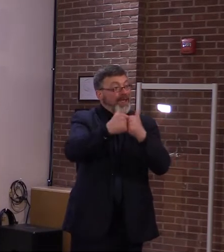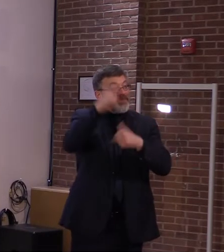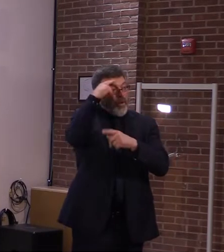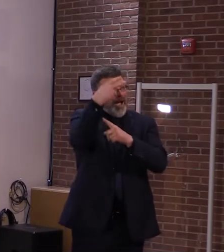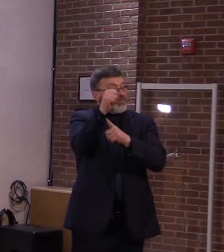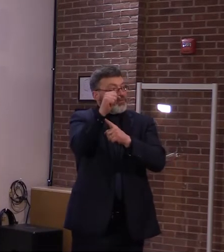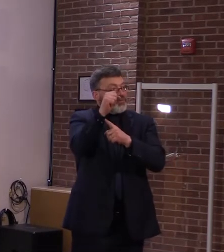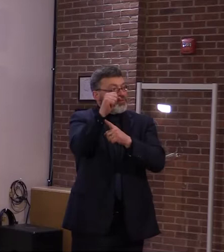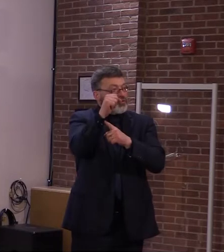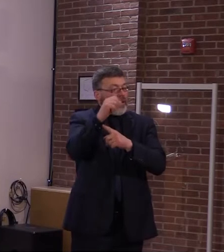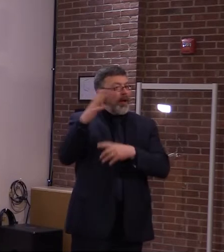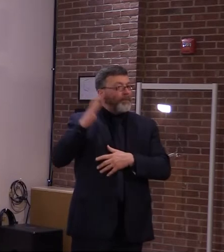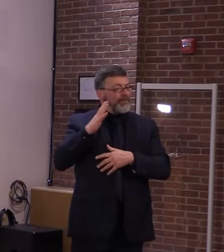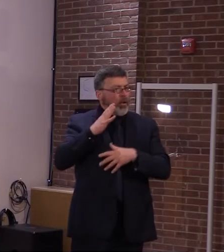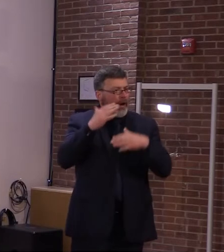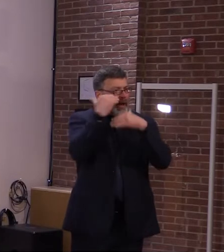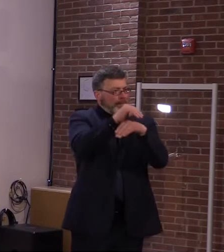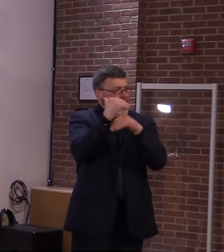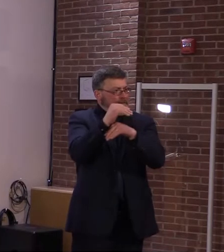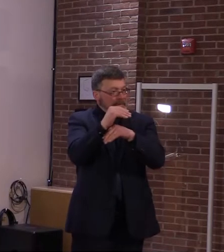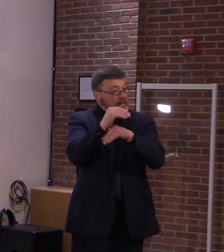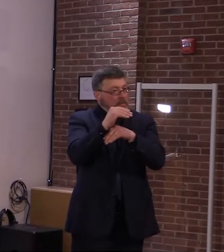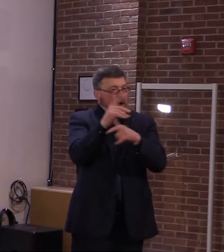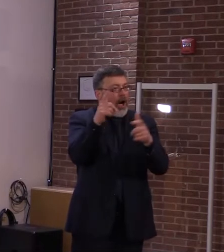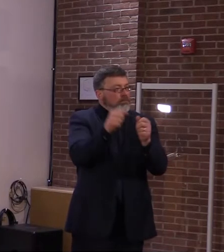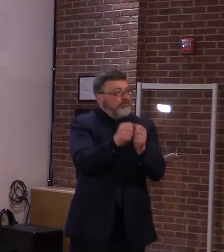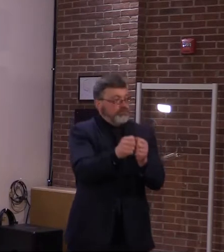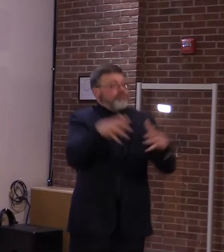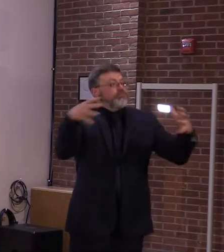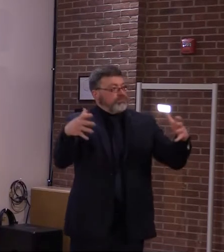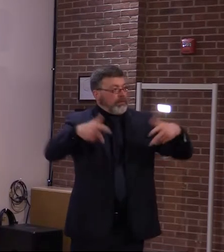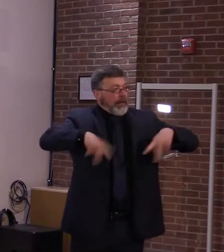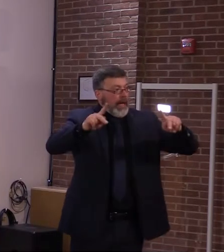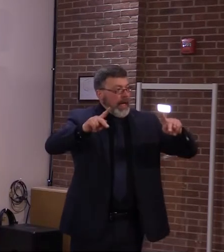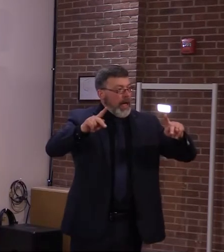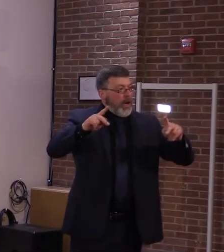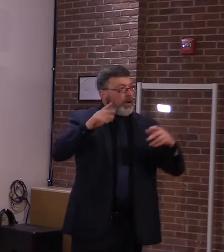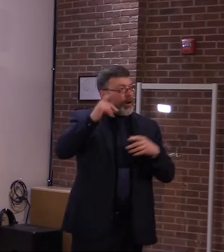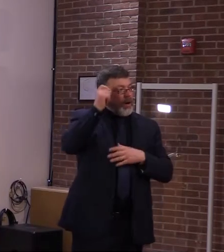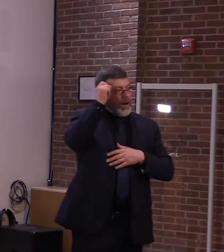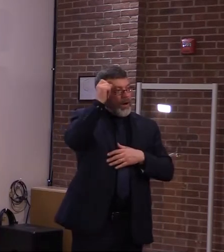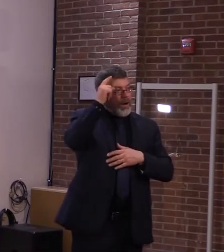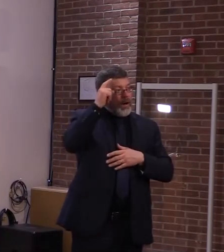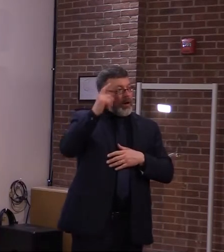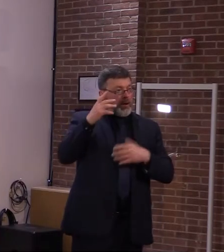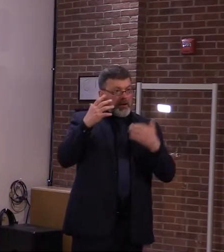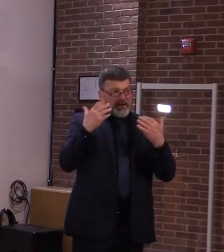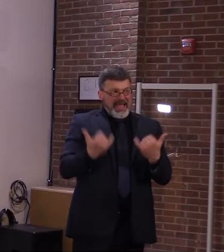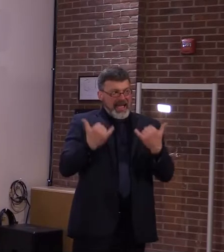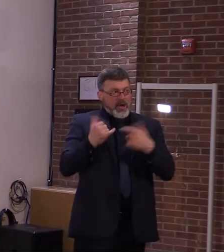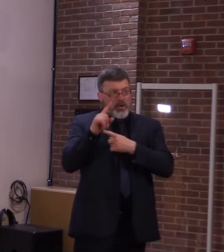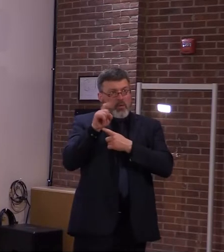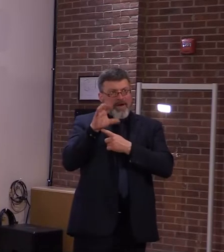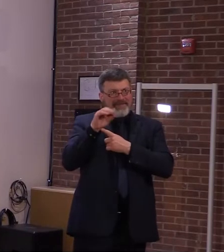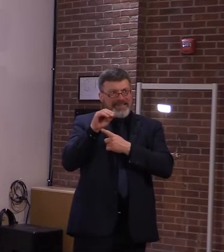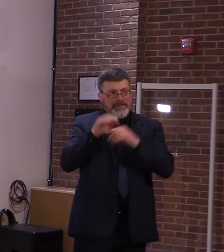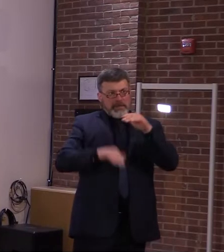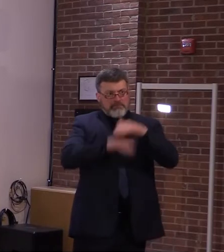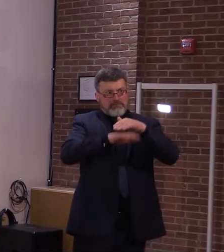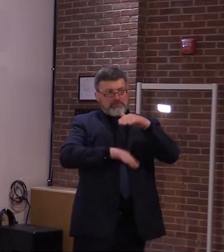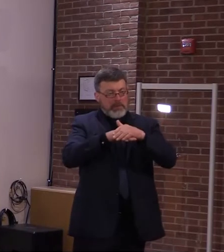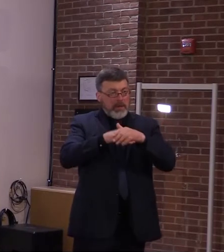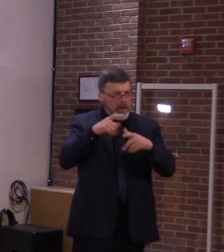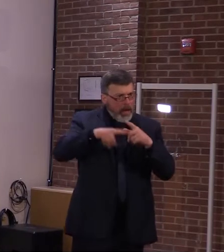vaccinated, does that count? Yeah. For the 150, a Reeder wants to know. Yeah, no, actually, the 150